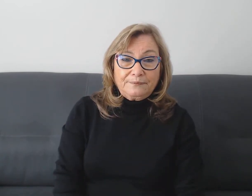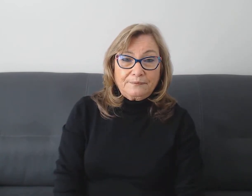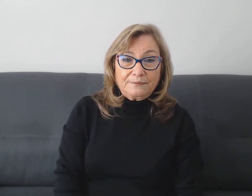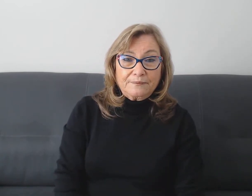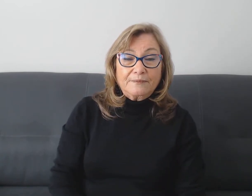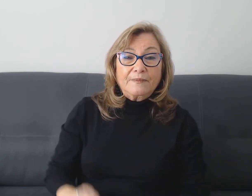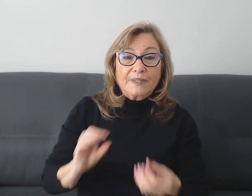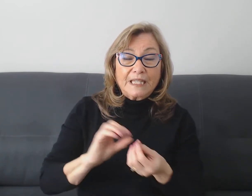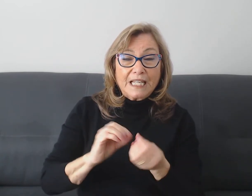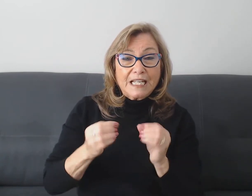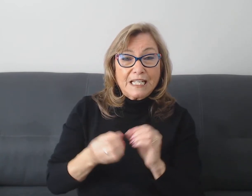Number eight.